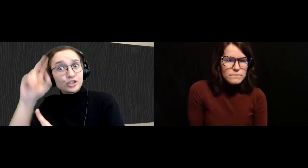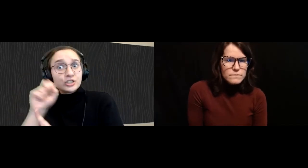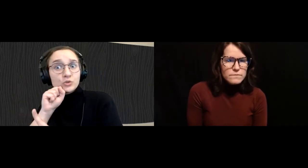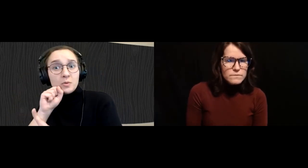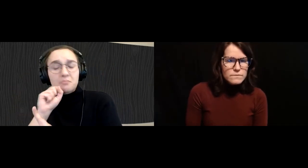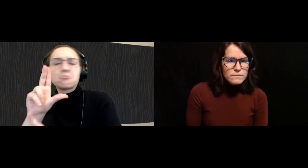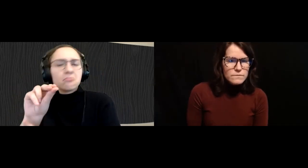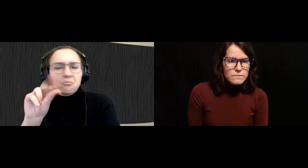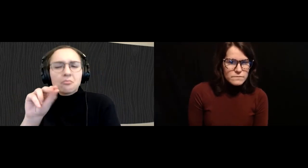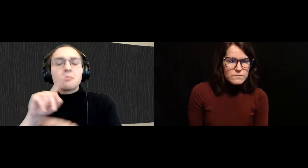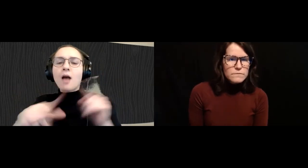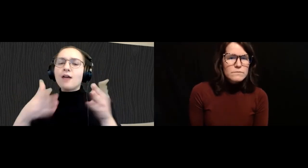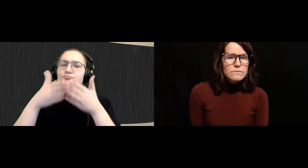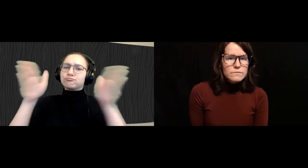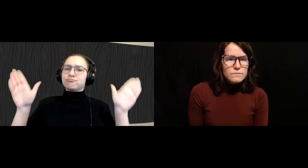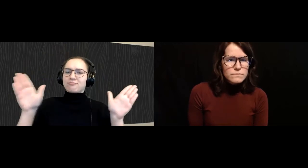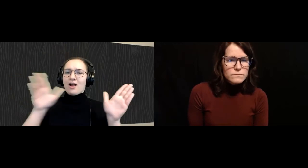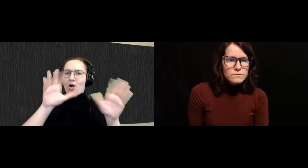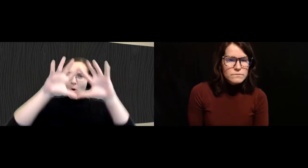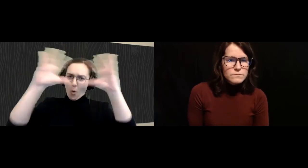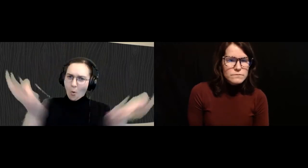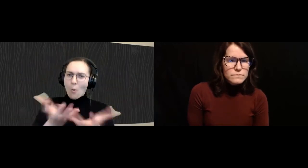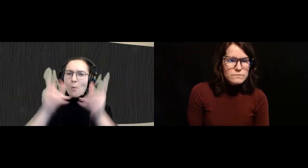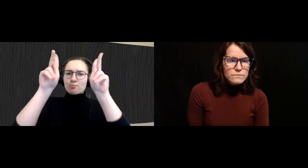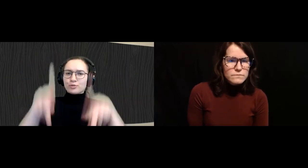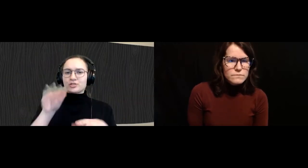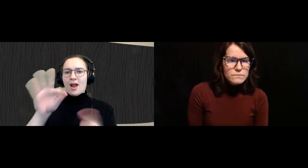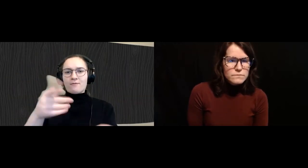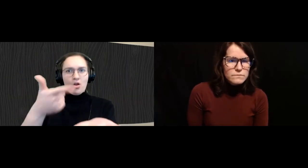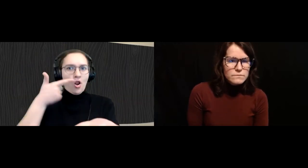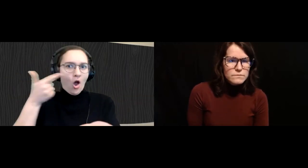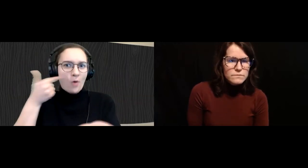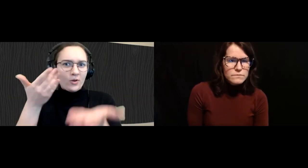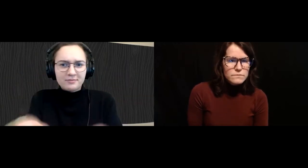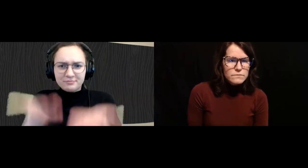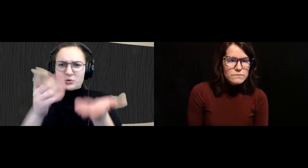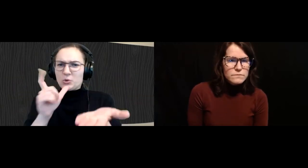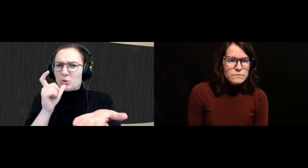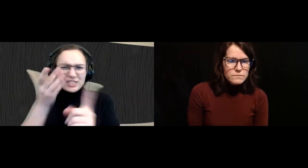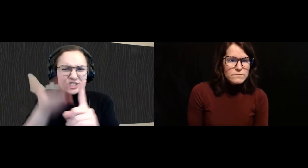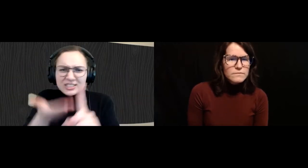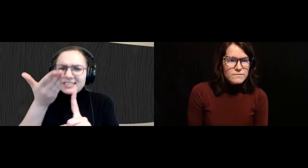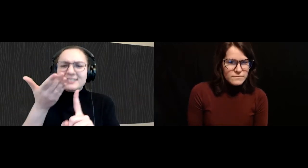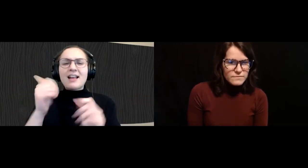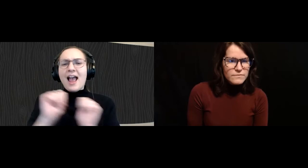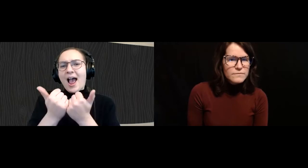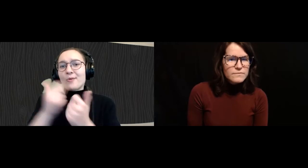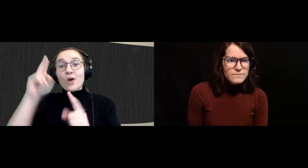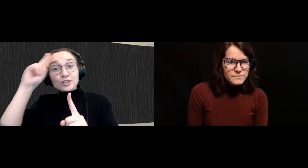Only limited on Usher's syndrome? No, we're not going to be. It's going to be a broad whole person as to who Laura is, who